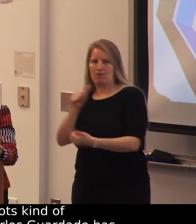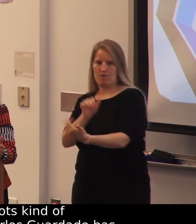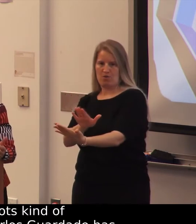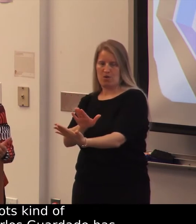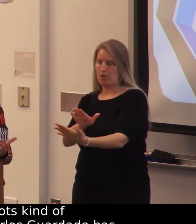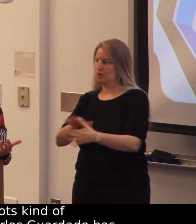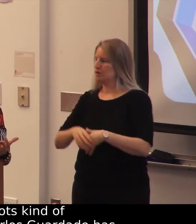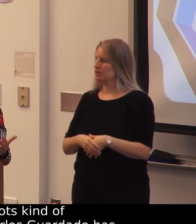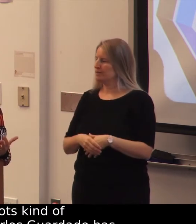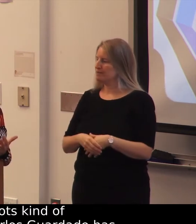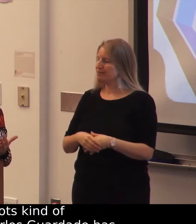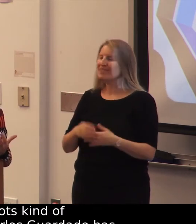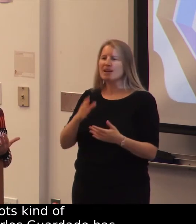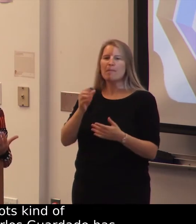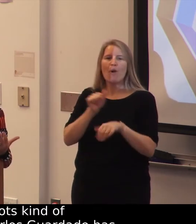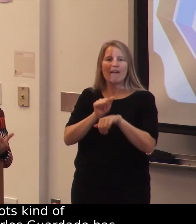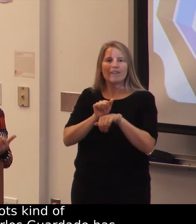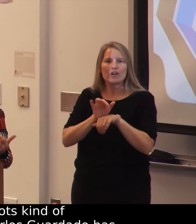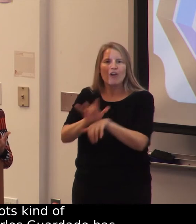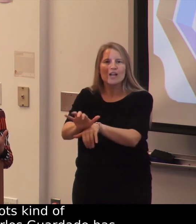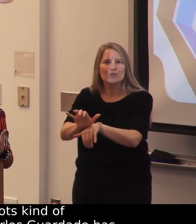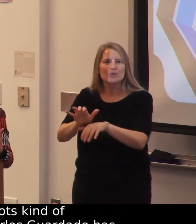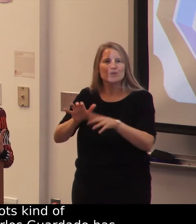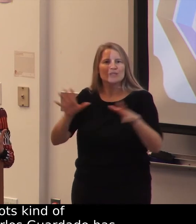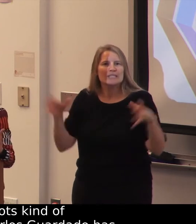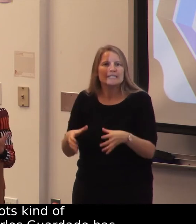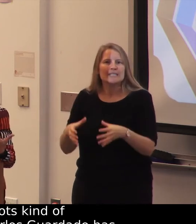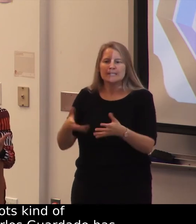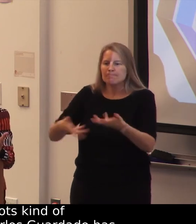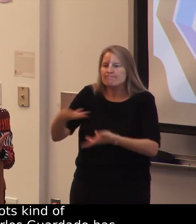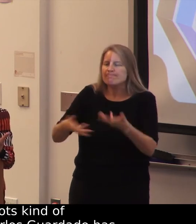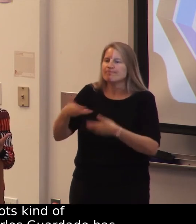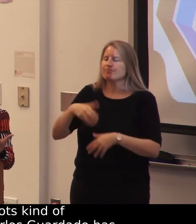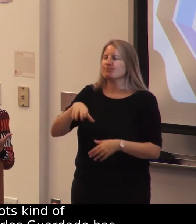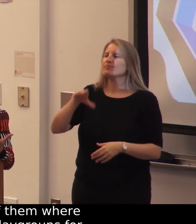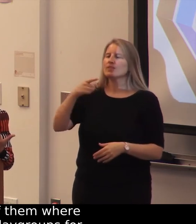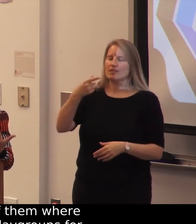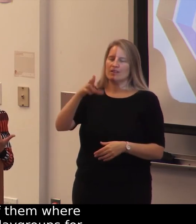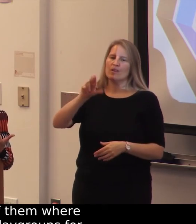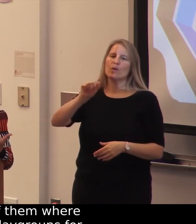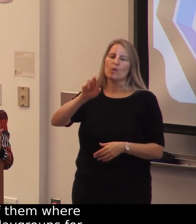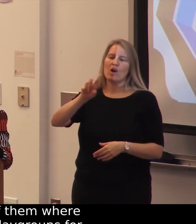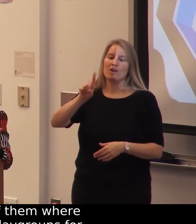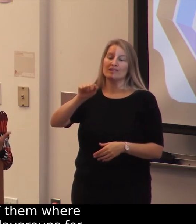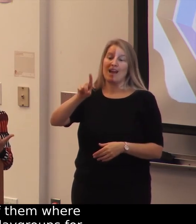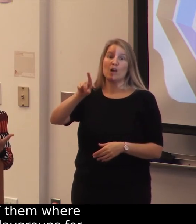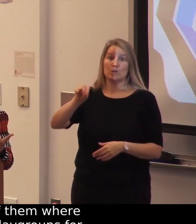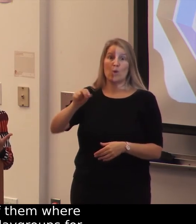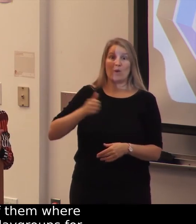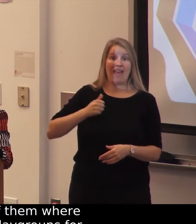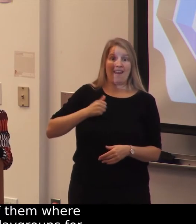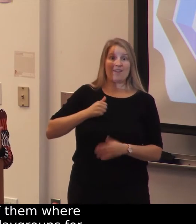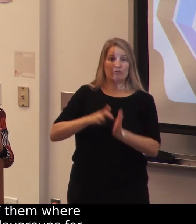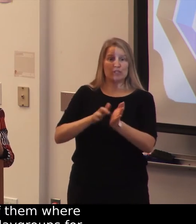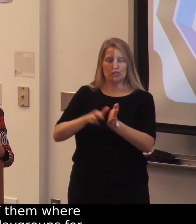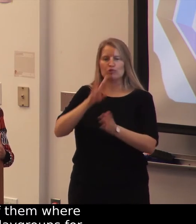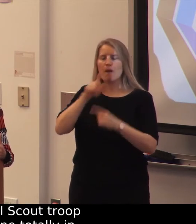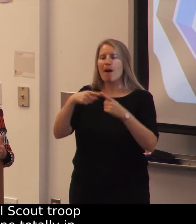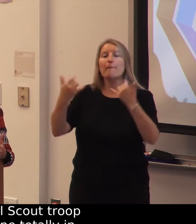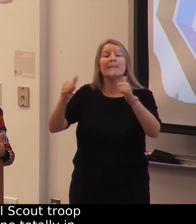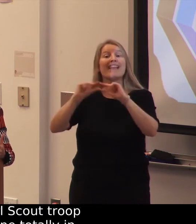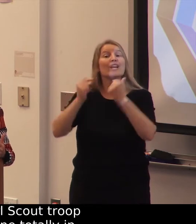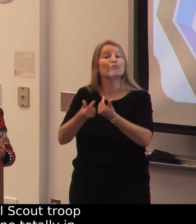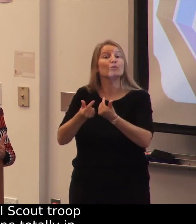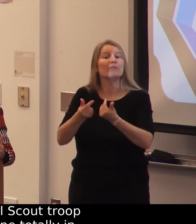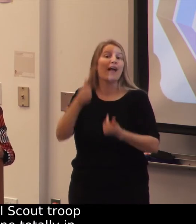of them may be these grassroots kinds of movements. Carlos Guardado has written about a number of them, where there are play groups, for example, where you have a